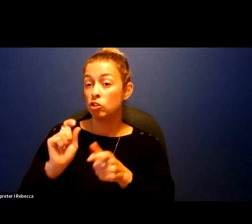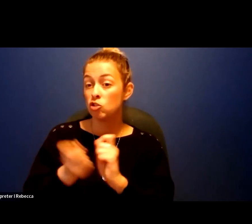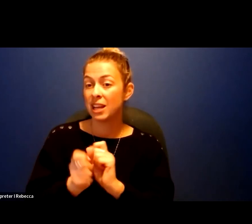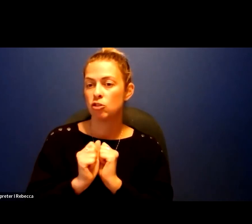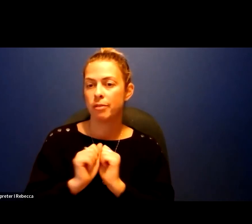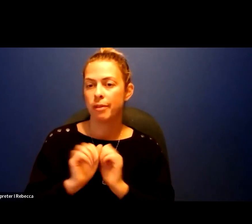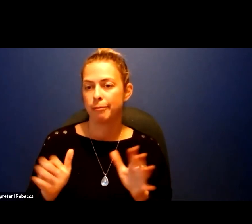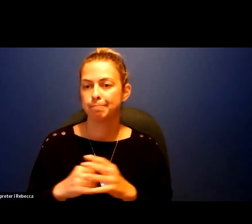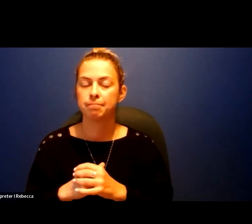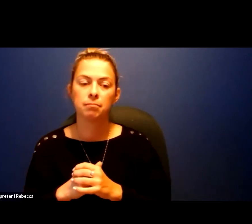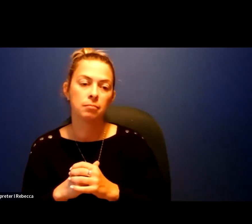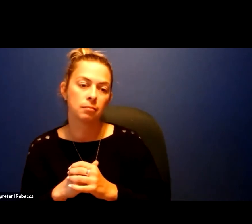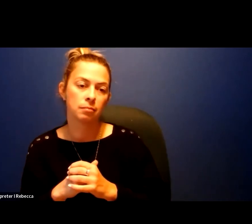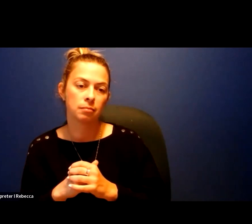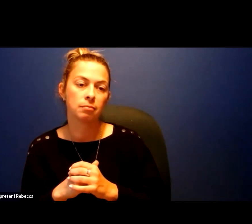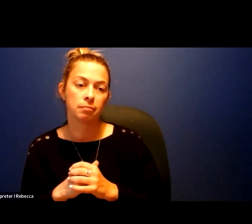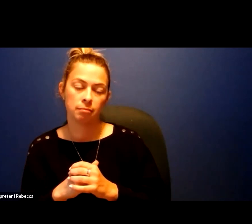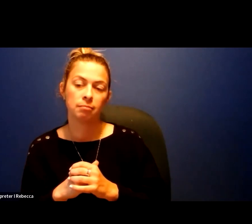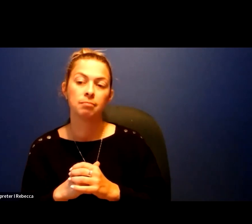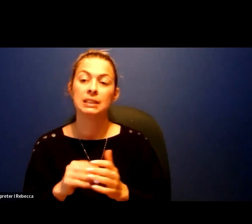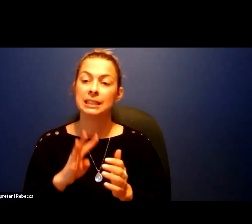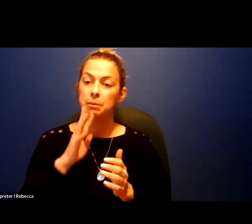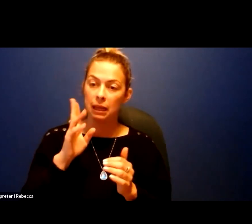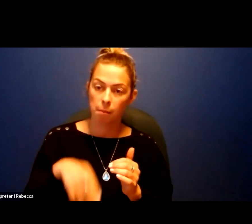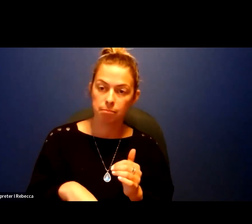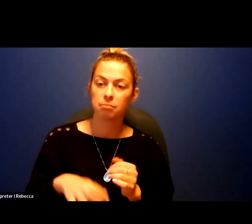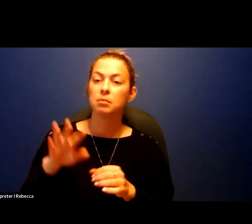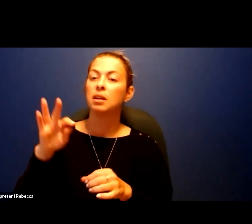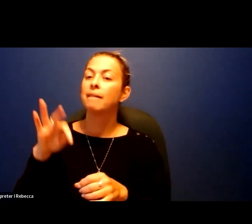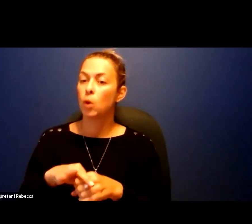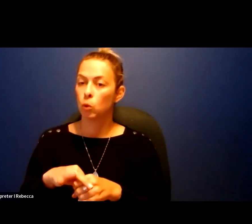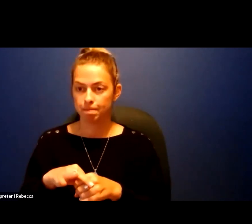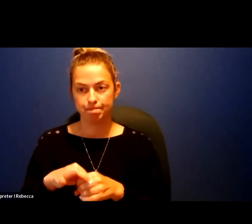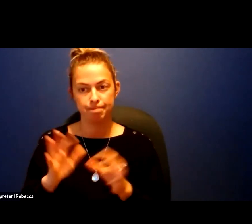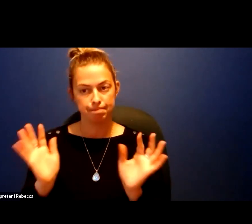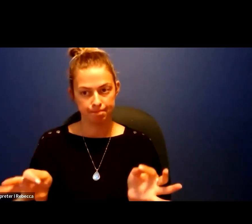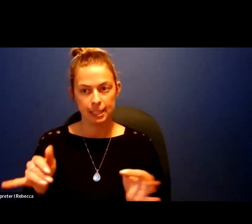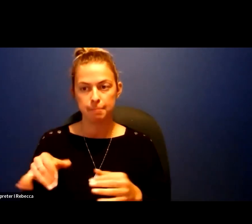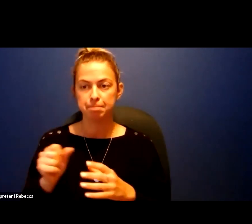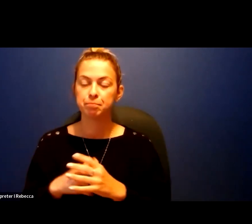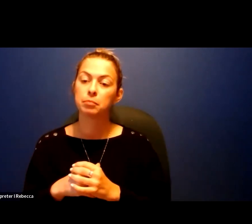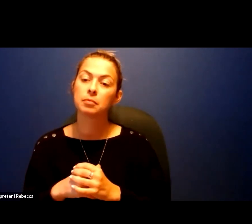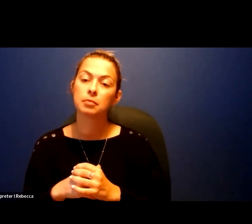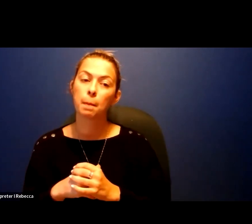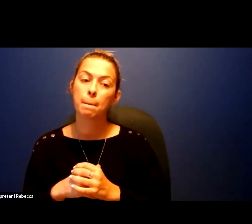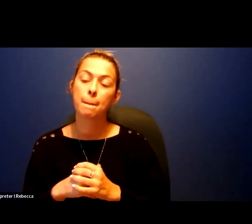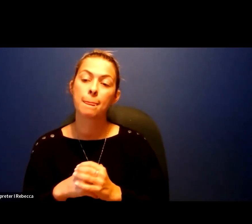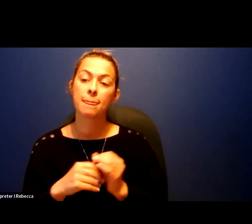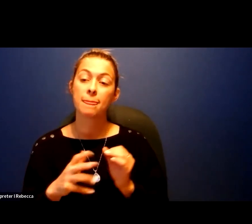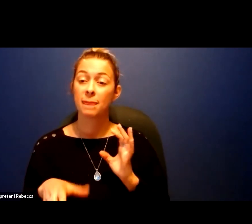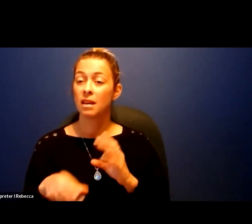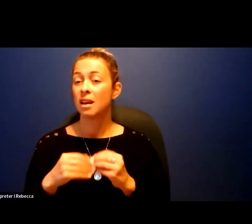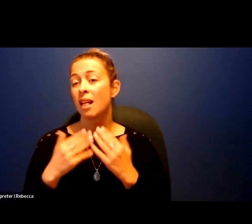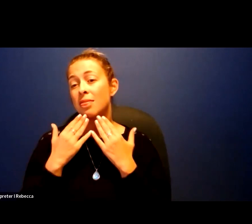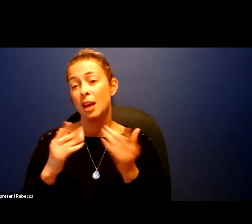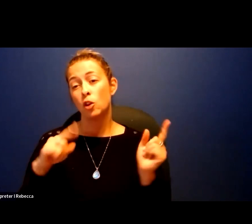key. Sorry? Speak up and vote. Yes, absolutely. And then let me also add that thank you all